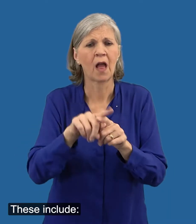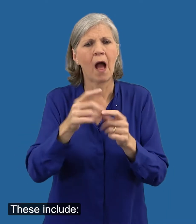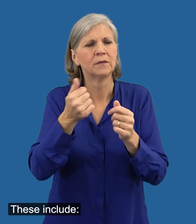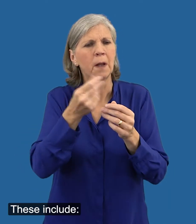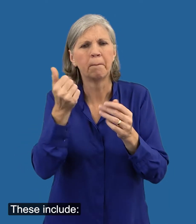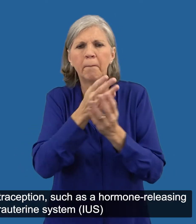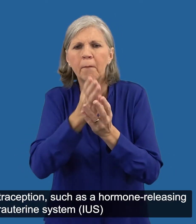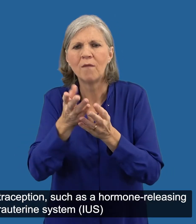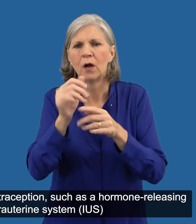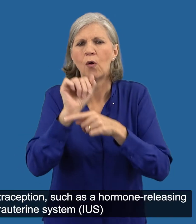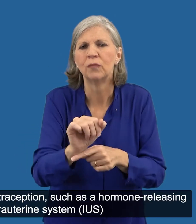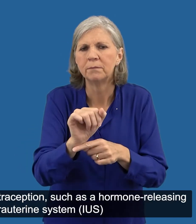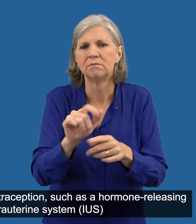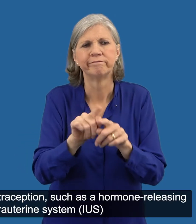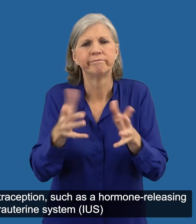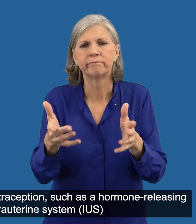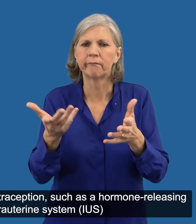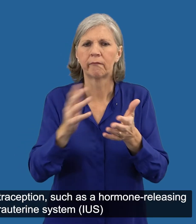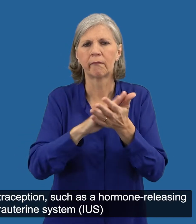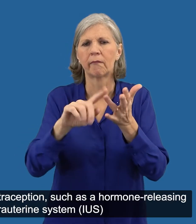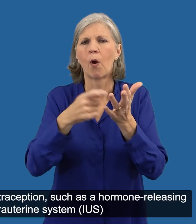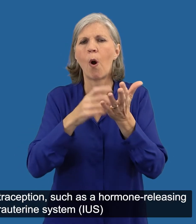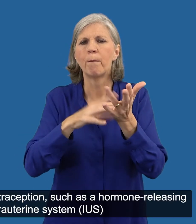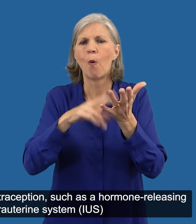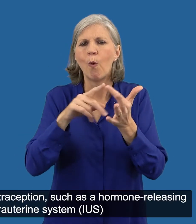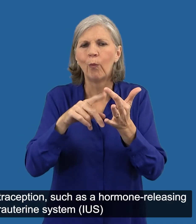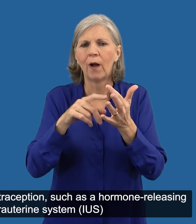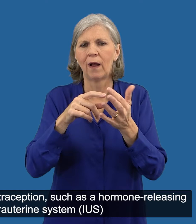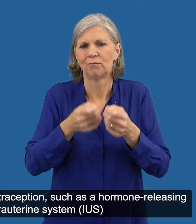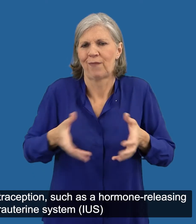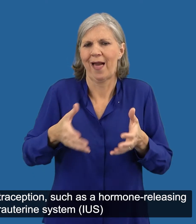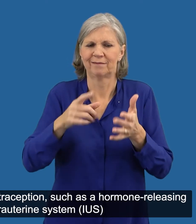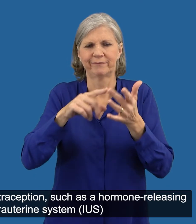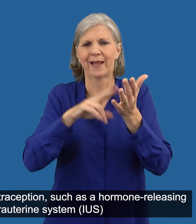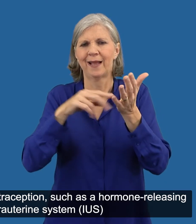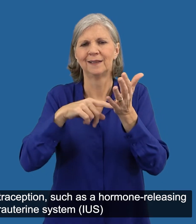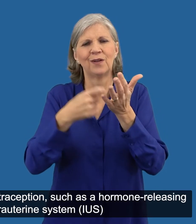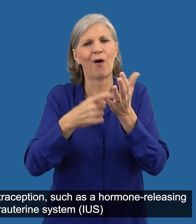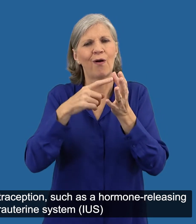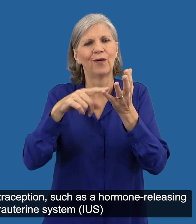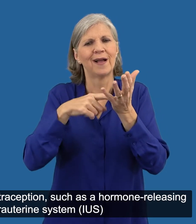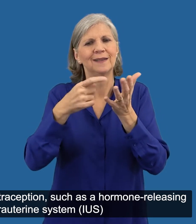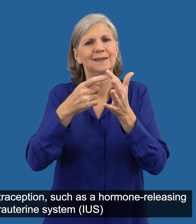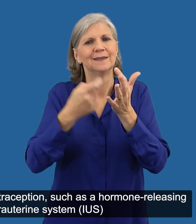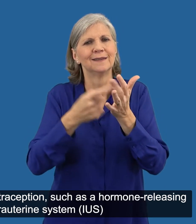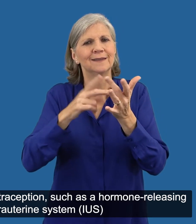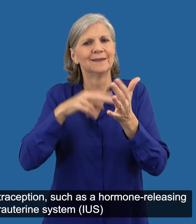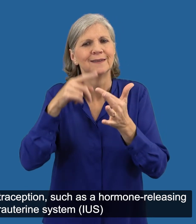These include some types of contraception, such as a hormone-releasing intrauterine system, IUS,